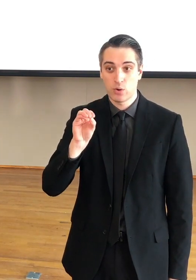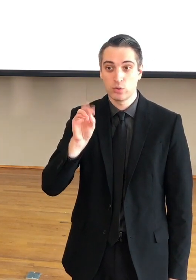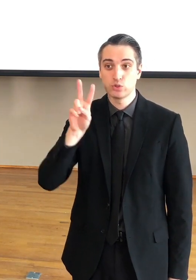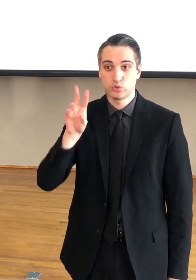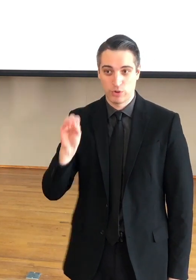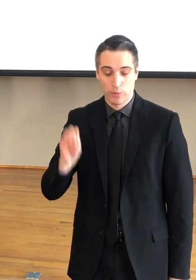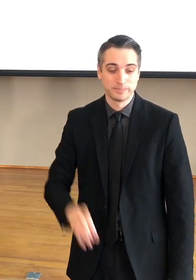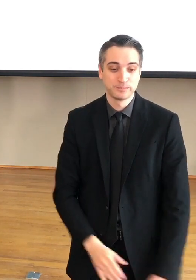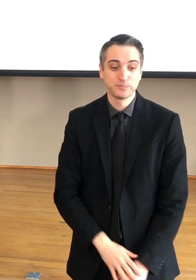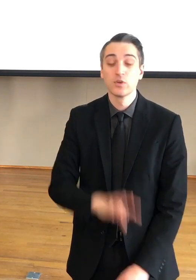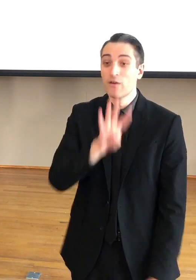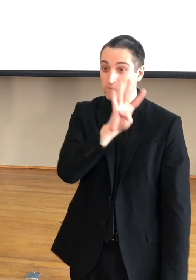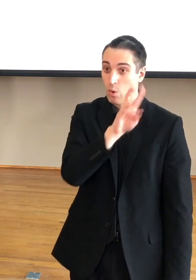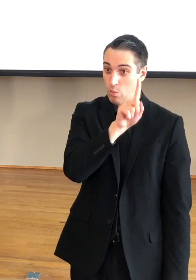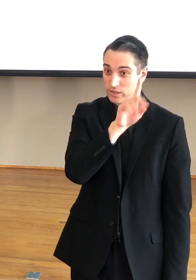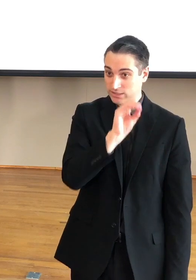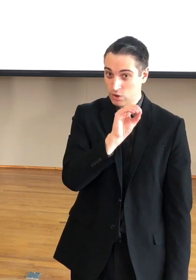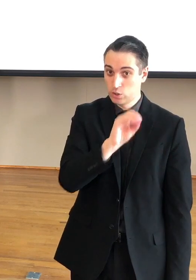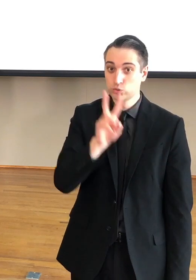410-2020.